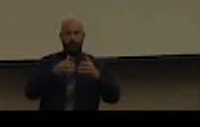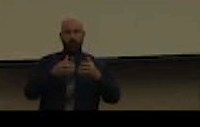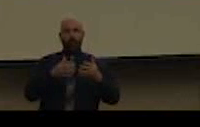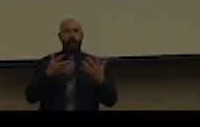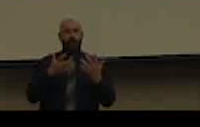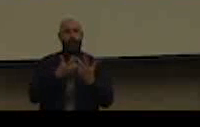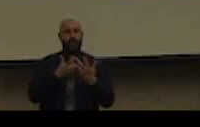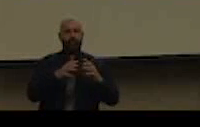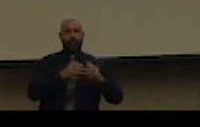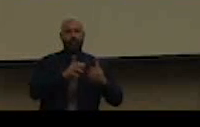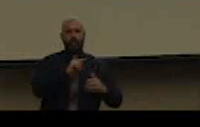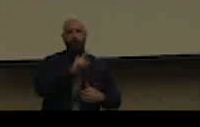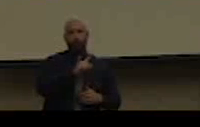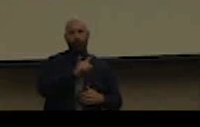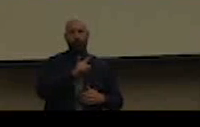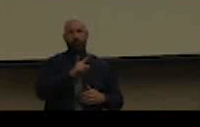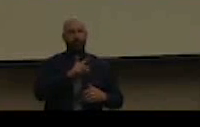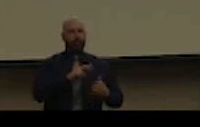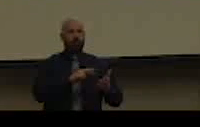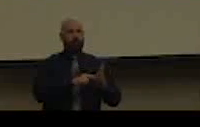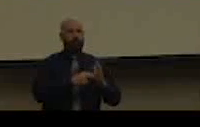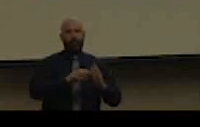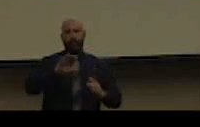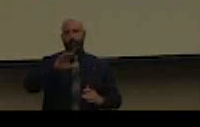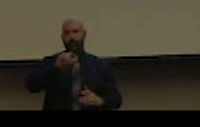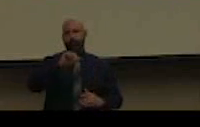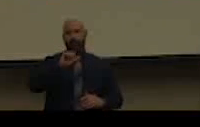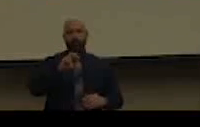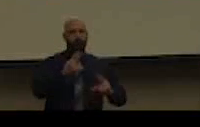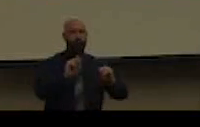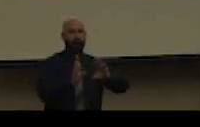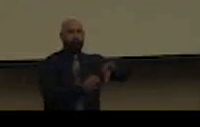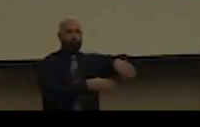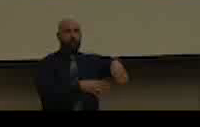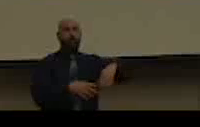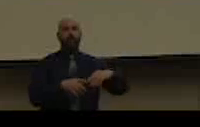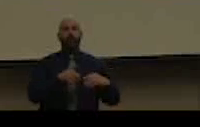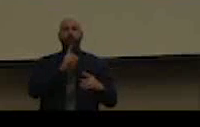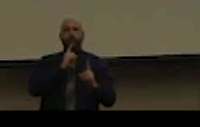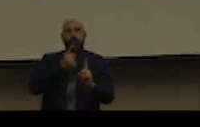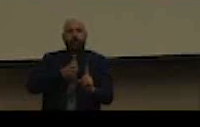classroom. It is an acronym, CLASS. But it is essentially a tool that is